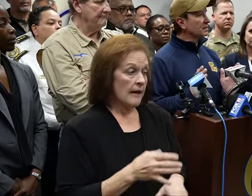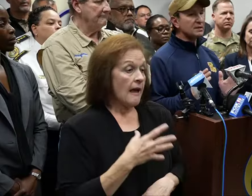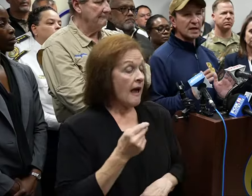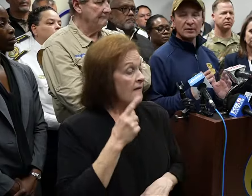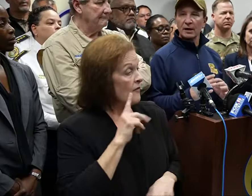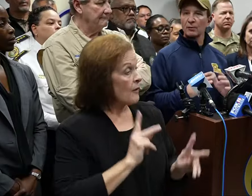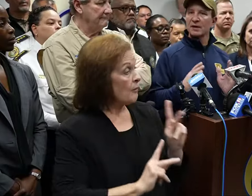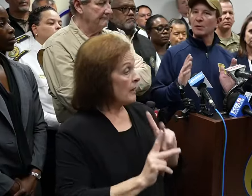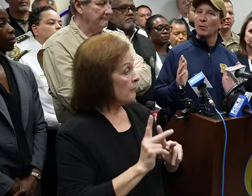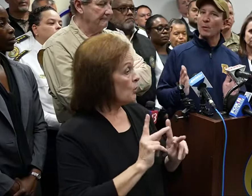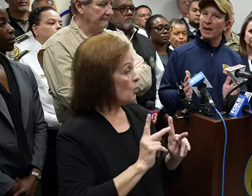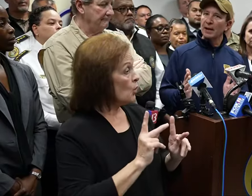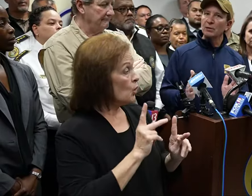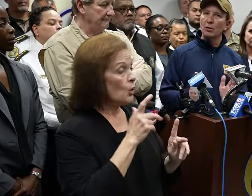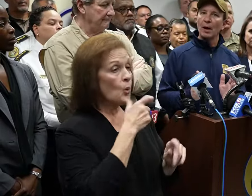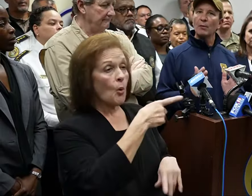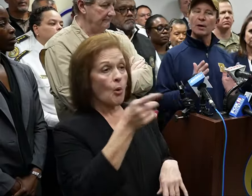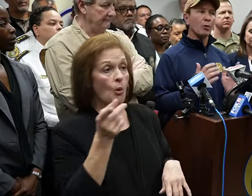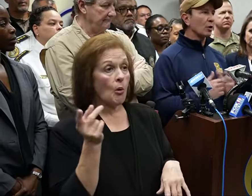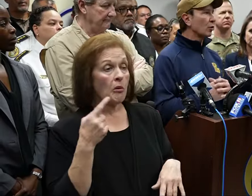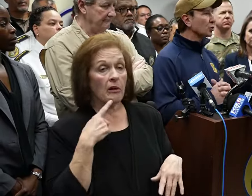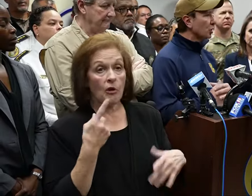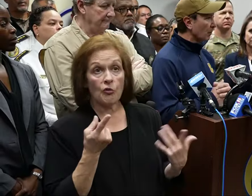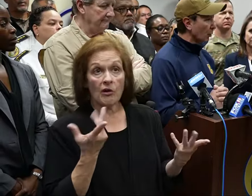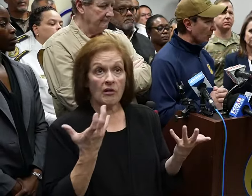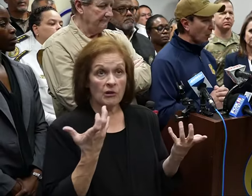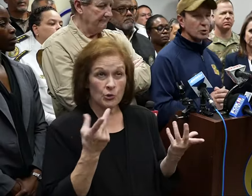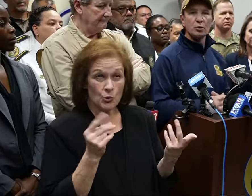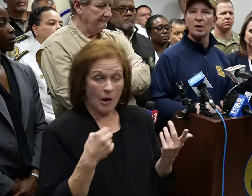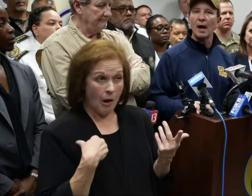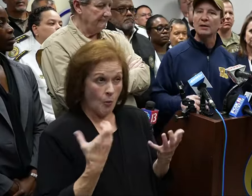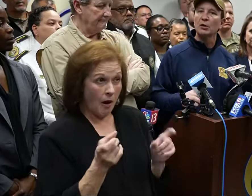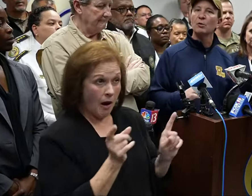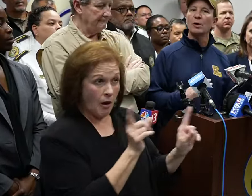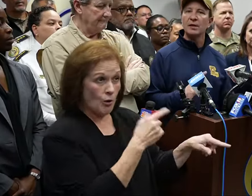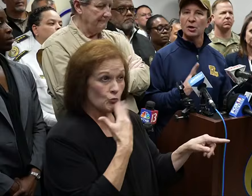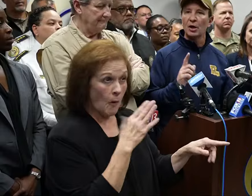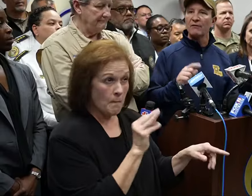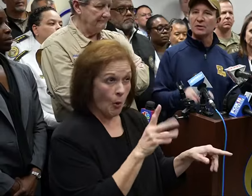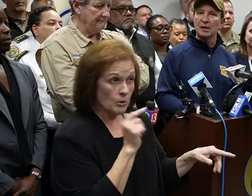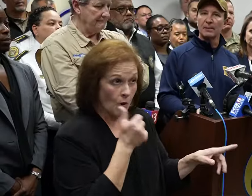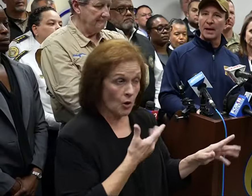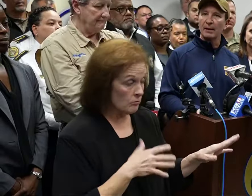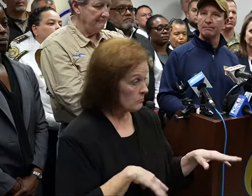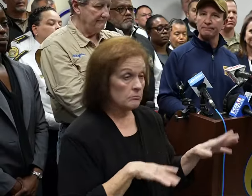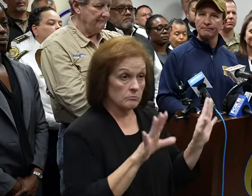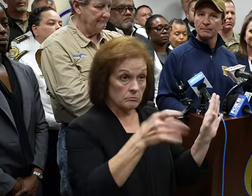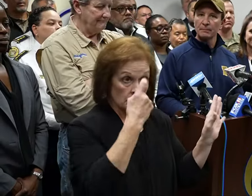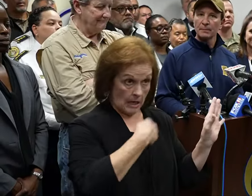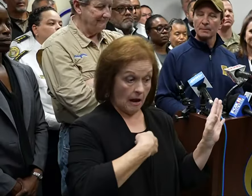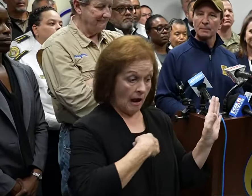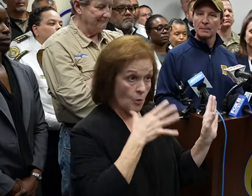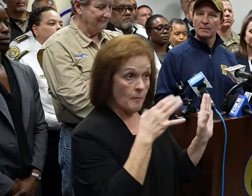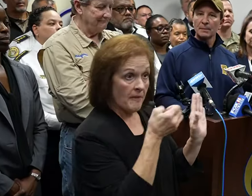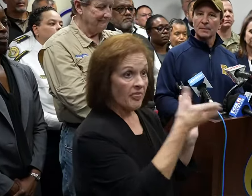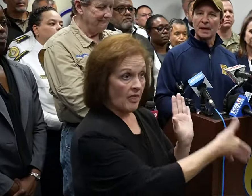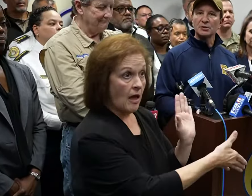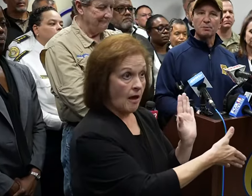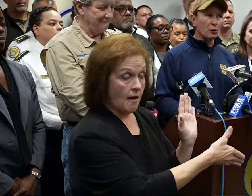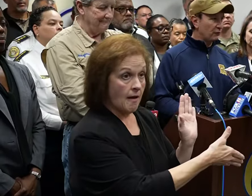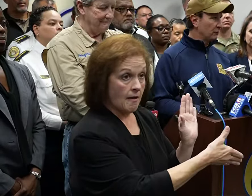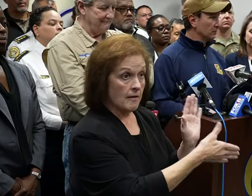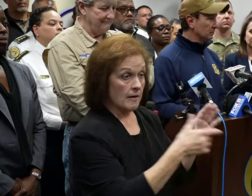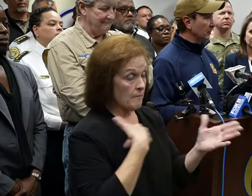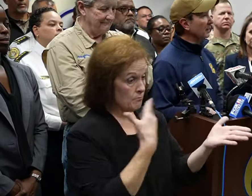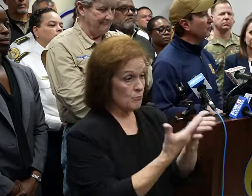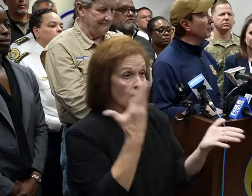for the citizens out there that were saying, well, man, do I really want to go to the Sugar Bowl tomorrow? I tell you one thing, your governor's going to be there. That is